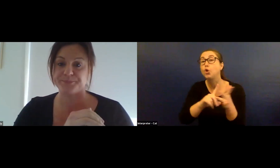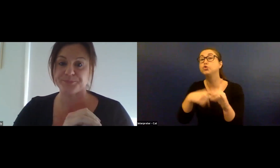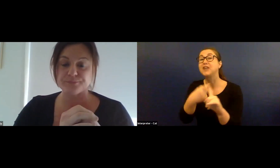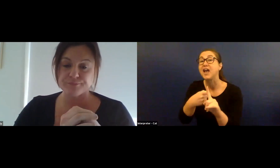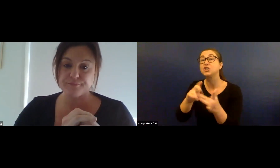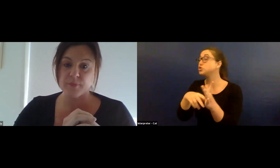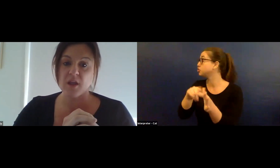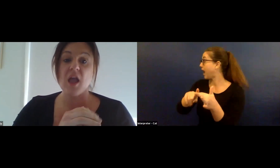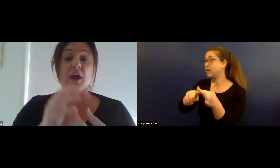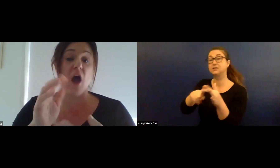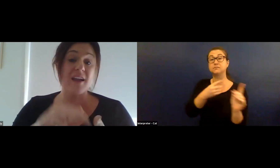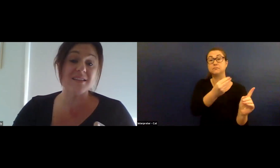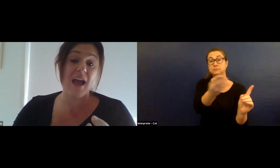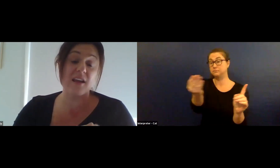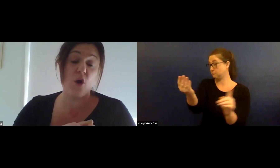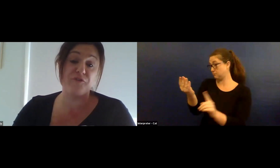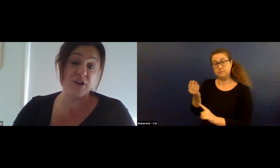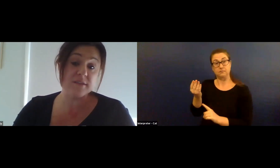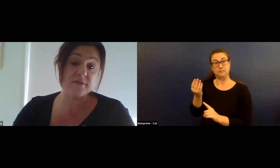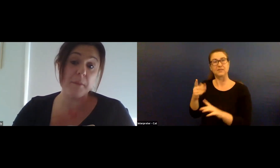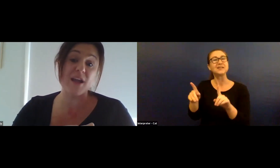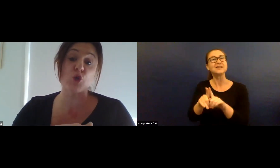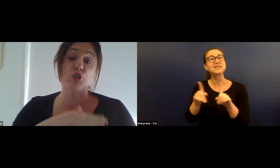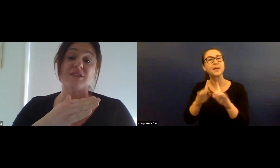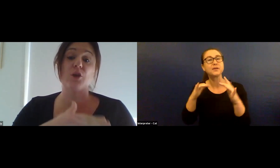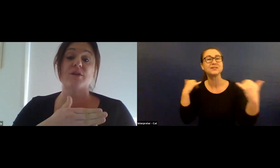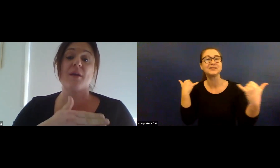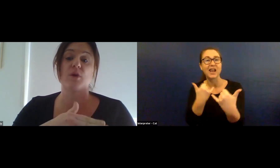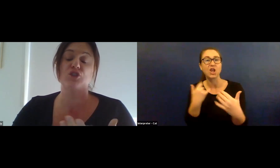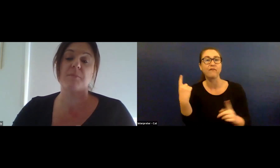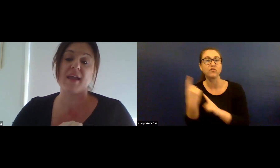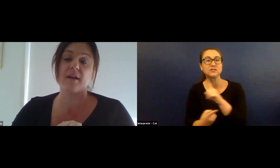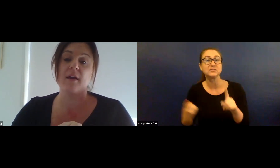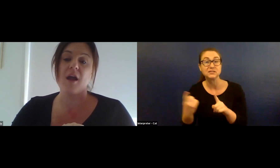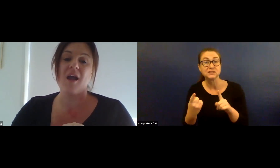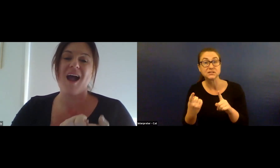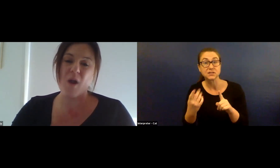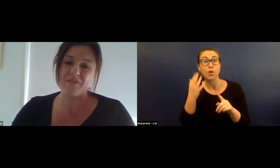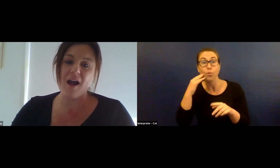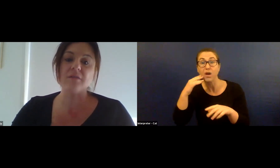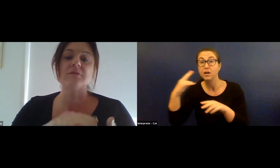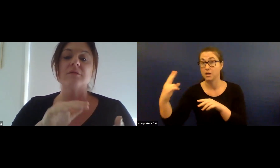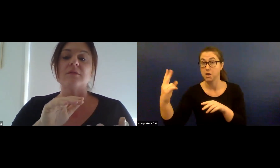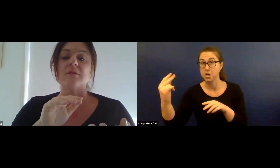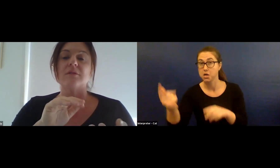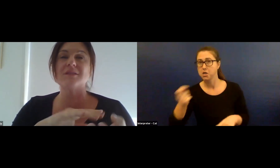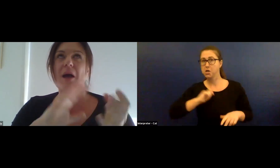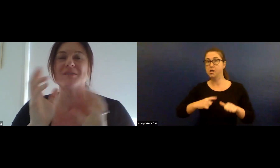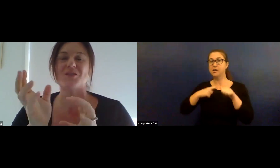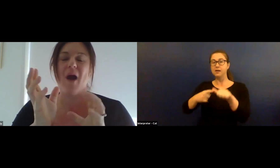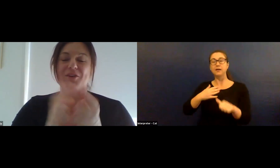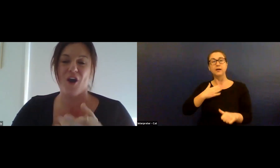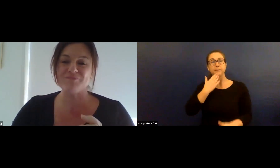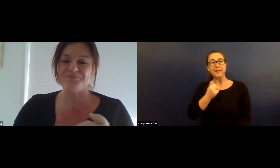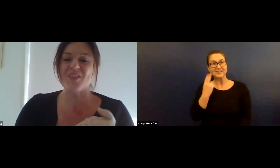on. Like in a teleconference, make sure you say your name when you speak. However, this